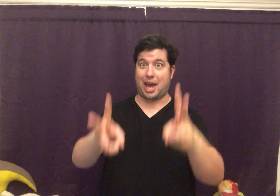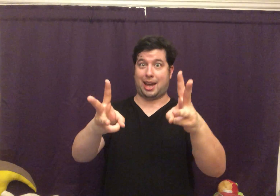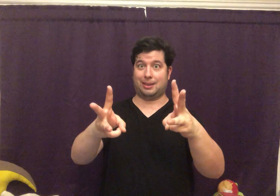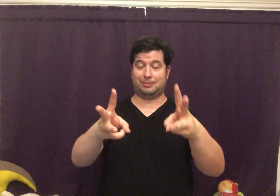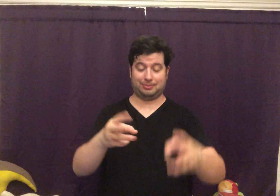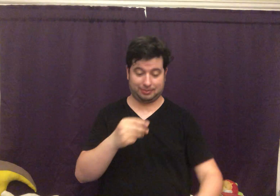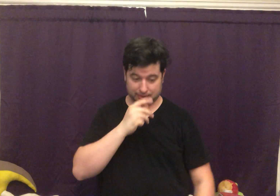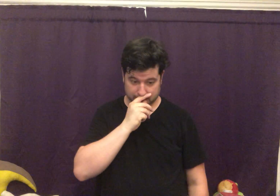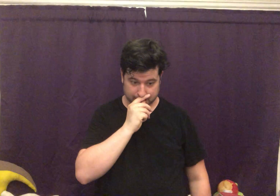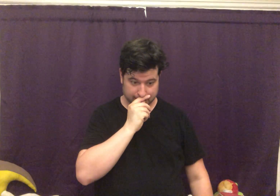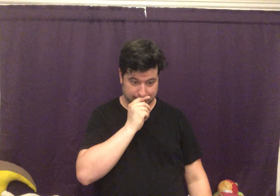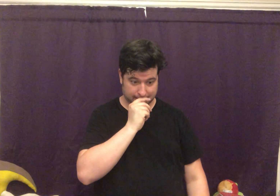Way.